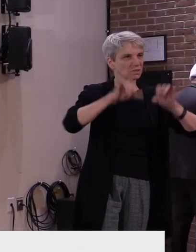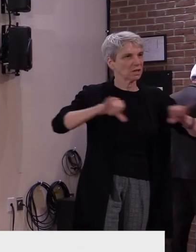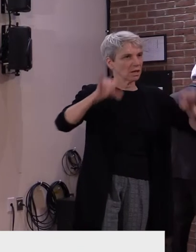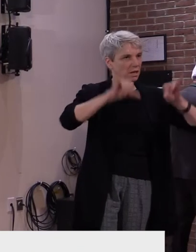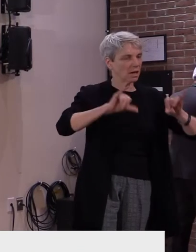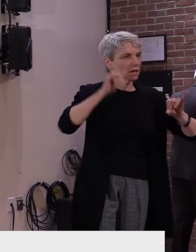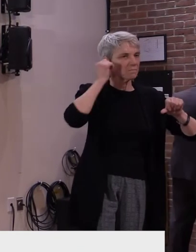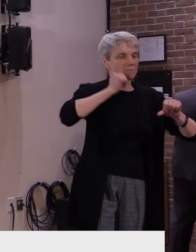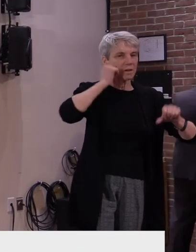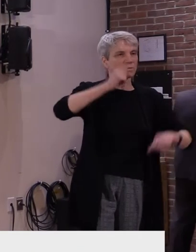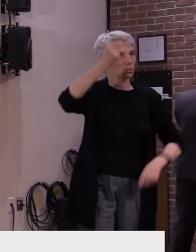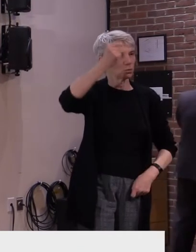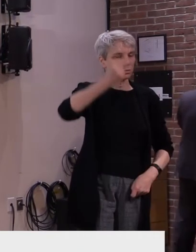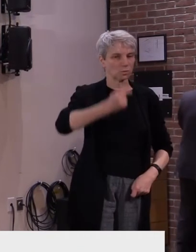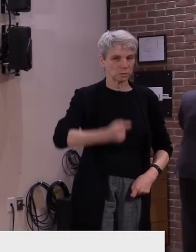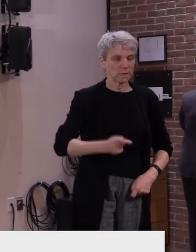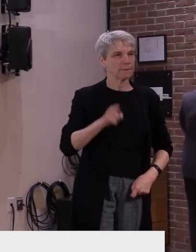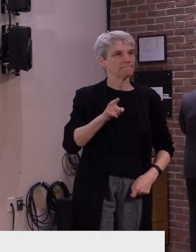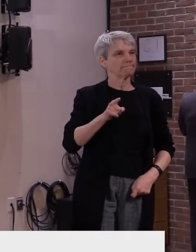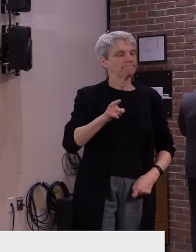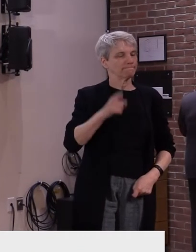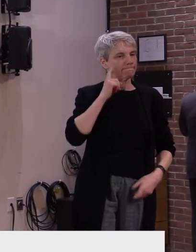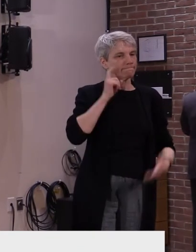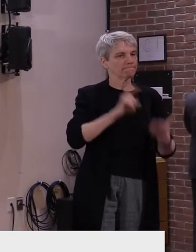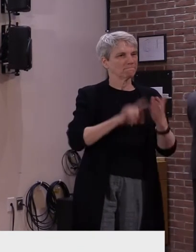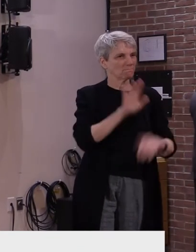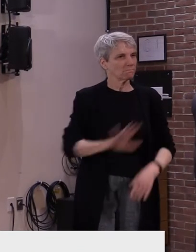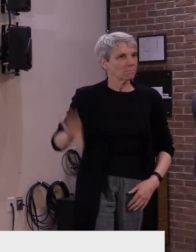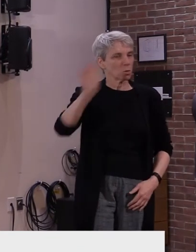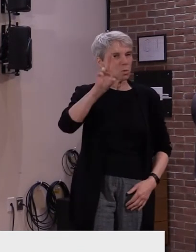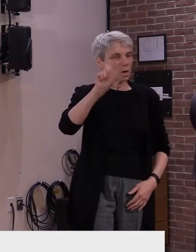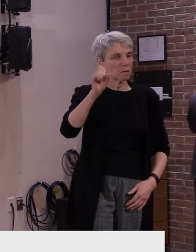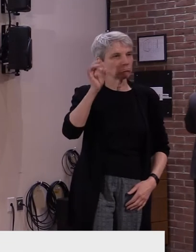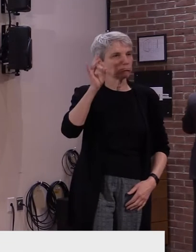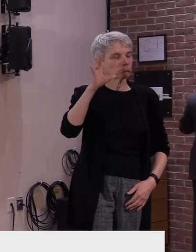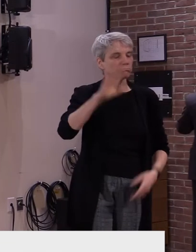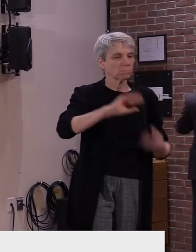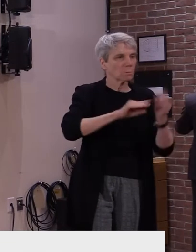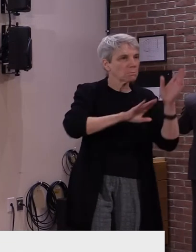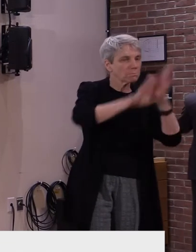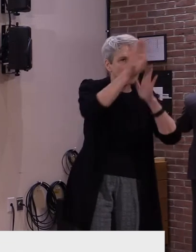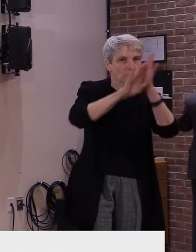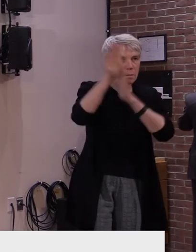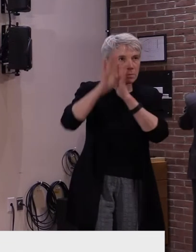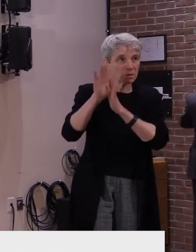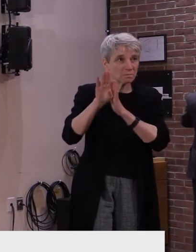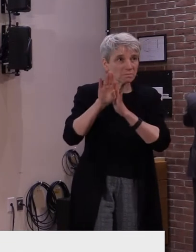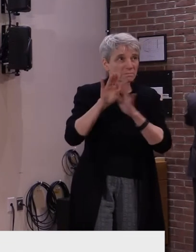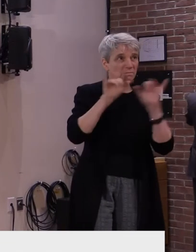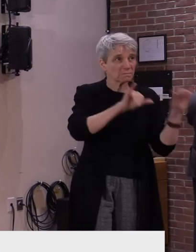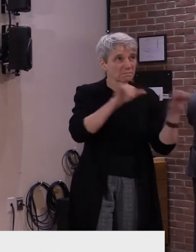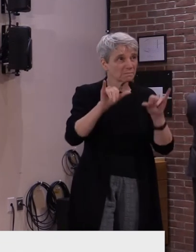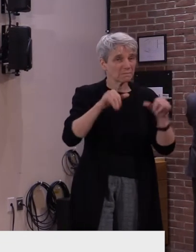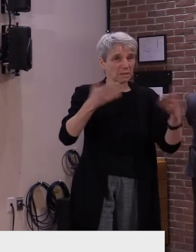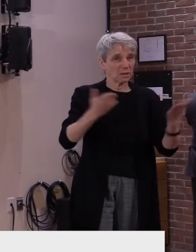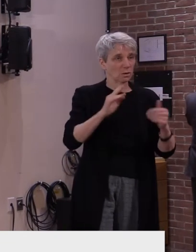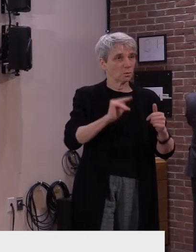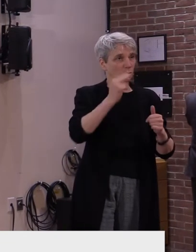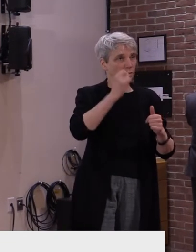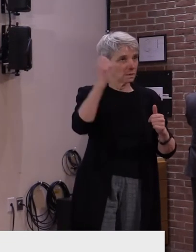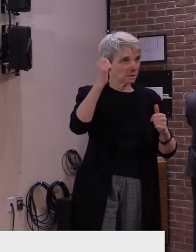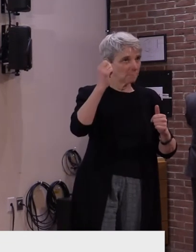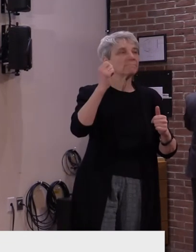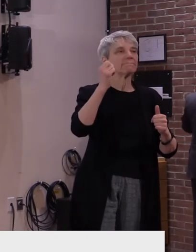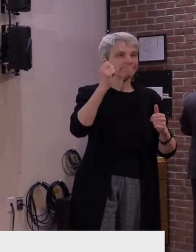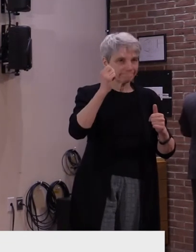continuing to see concerning trends across the country regionally and even right here in vermont it's important for everyone to see